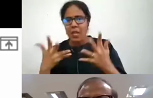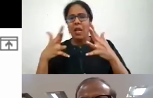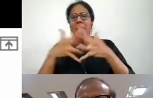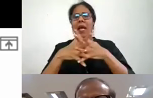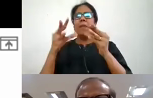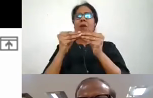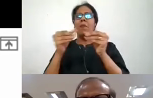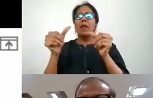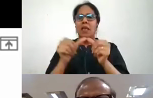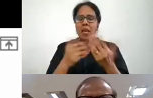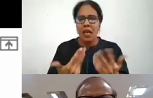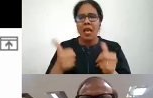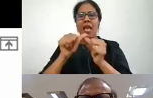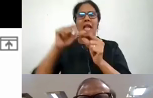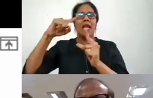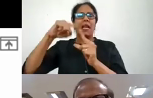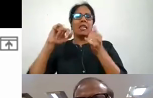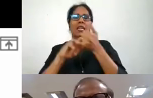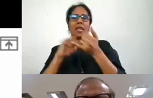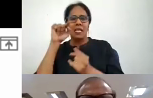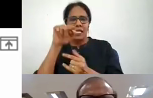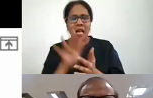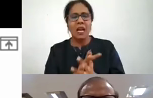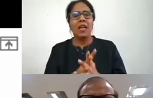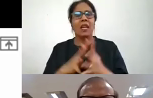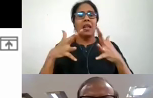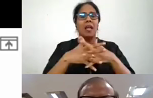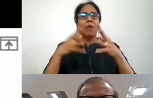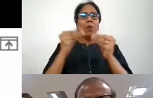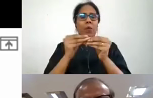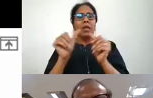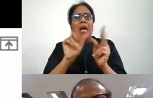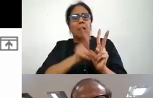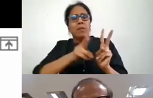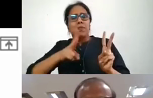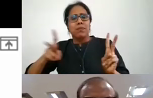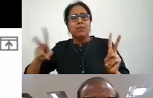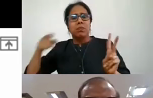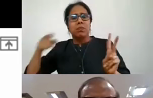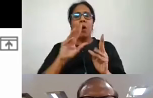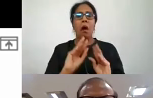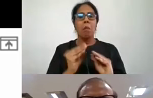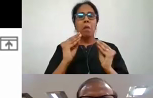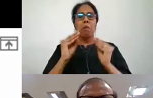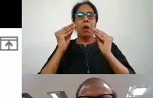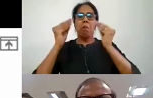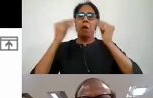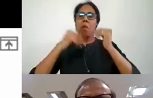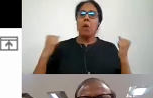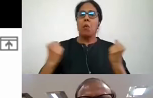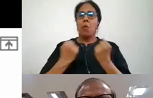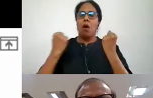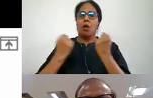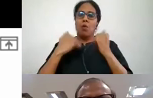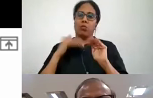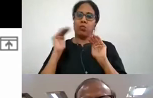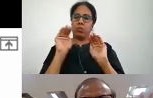ETSI, 3GPP, all are working to make Wi-Fi better and technology adoption and